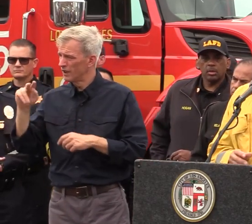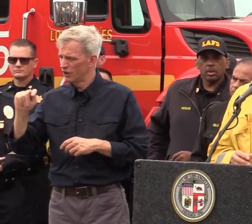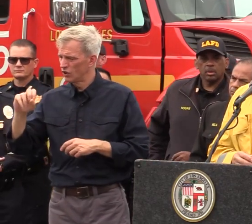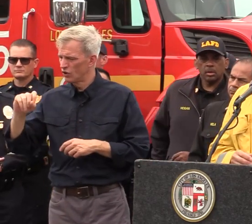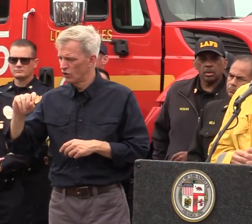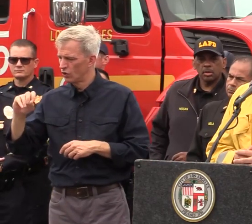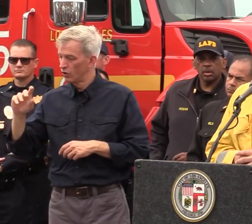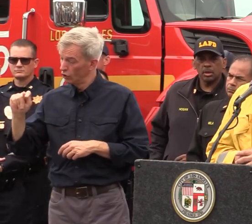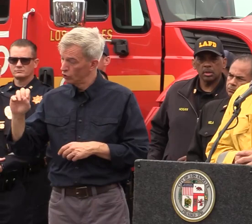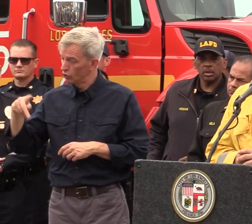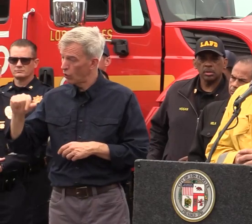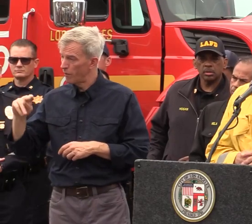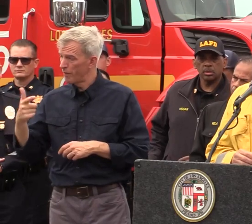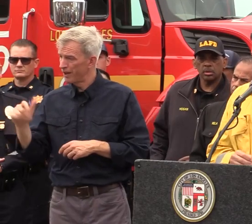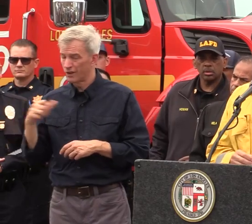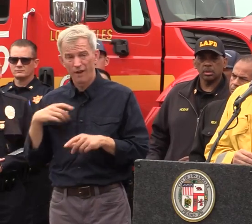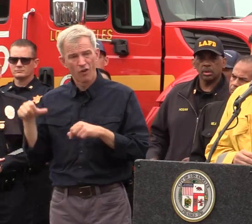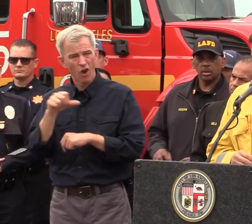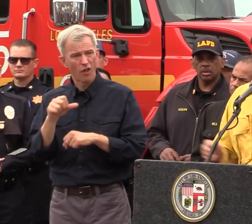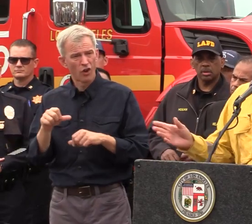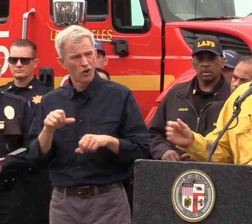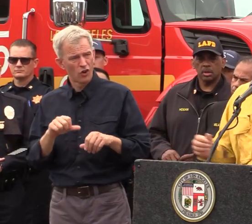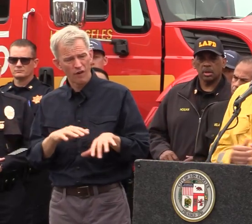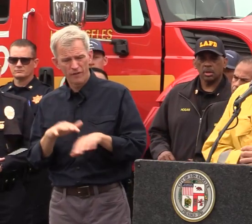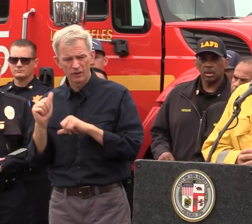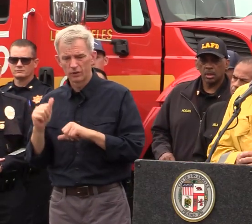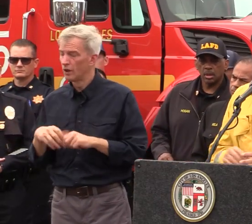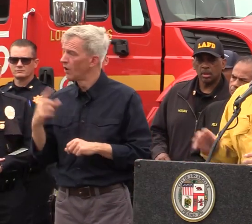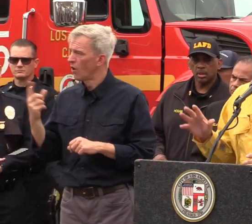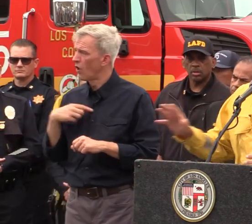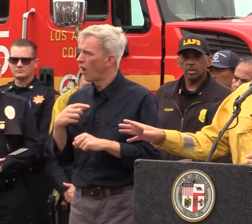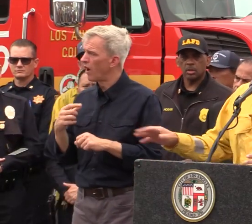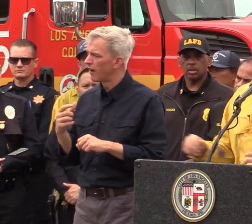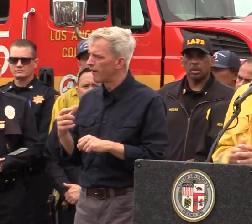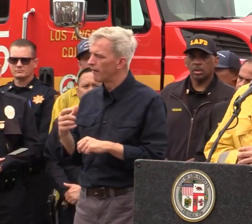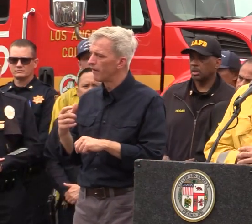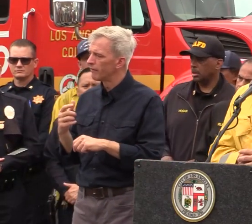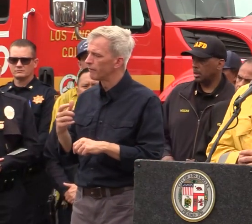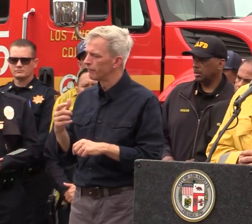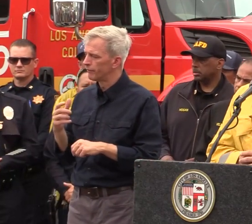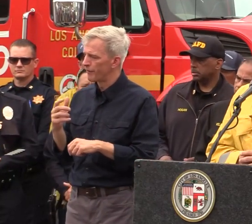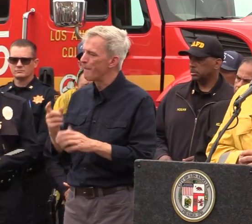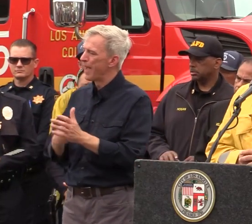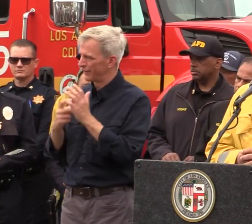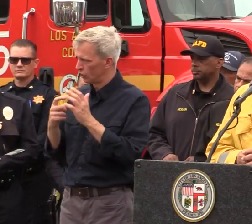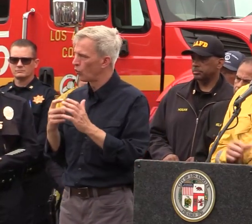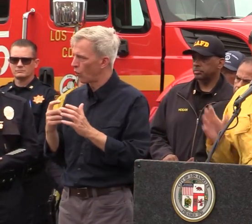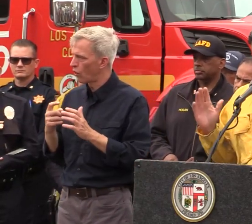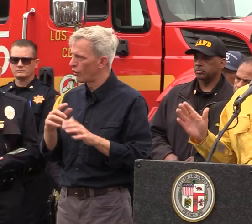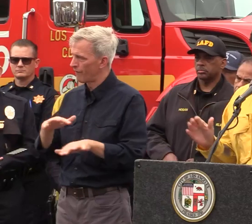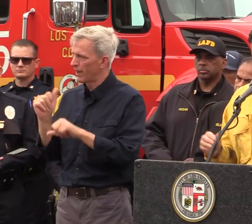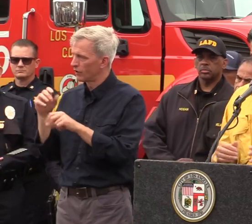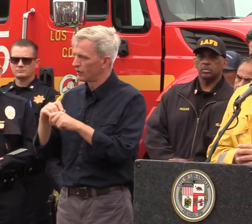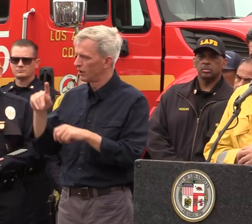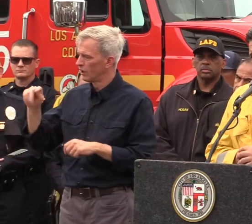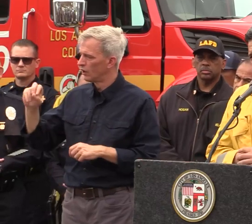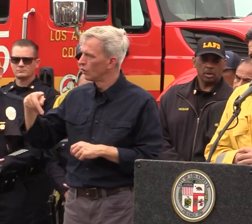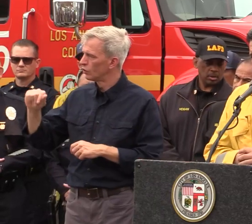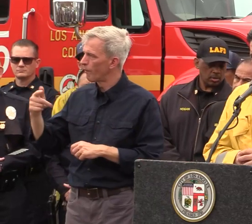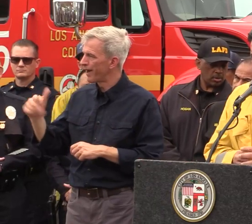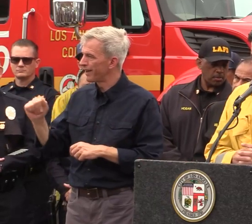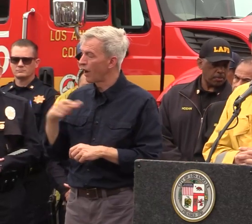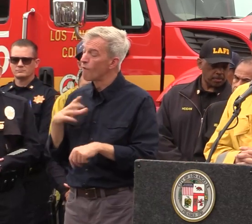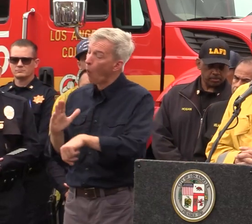There's only the mandatory evacuations in the county, which is Topanga, and we have a warning in the city. If everything goes our way